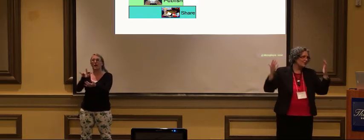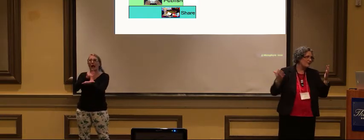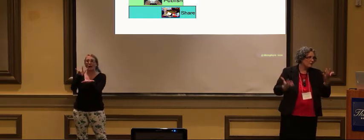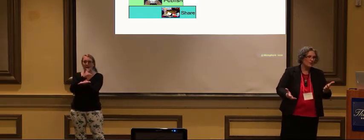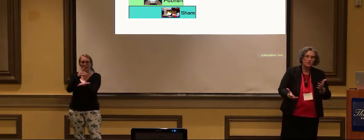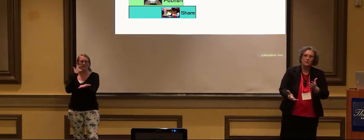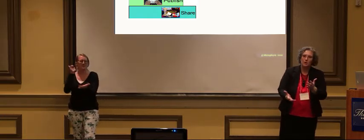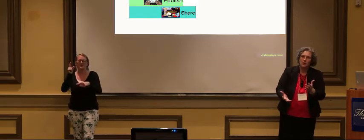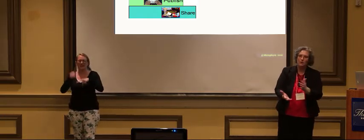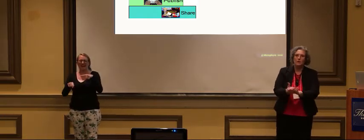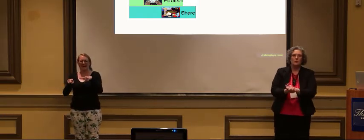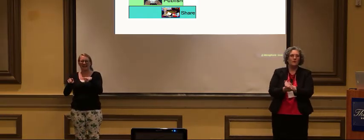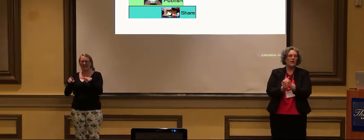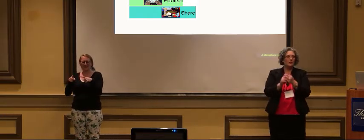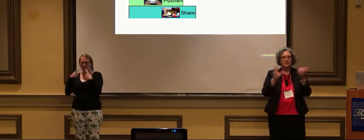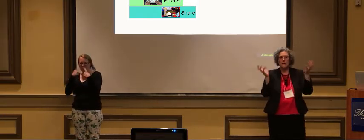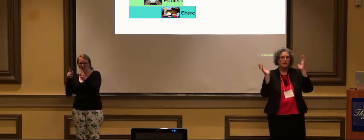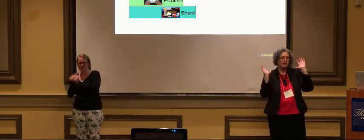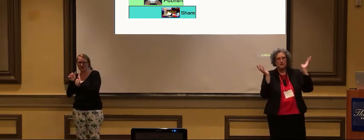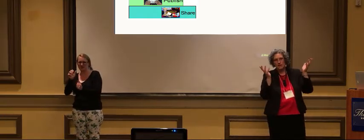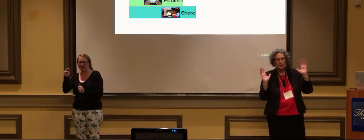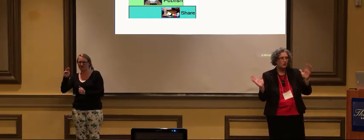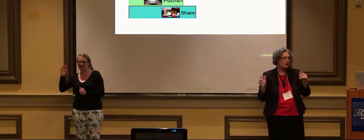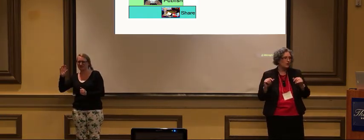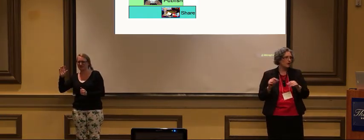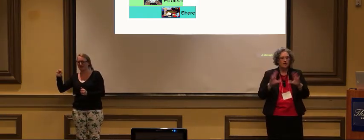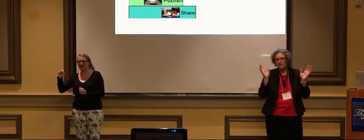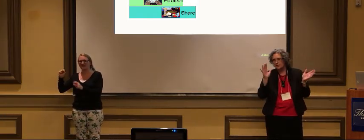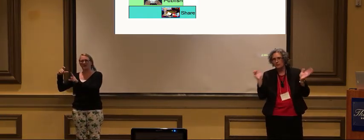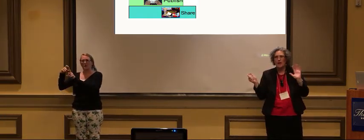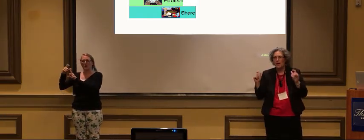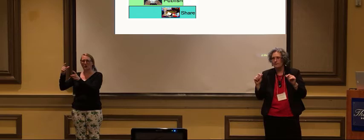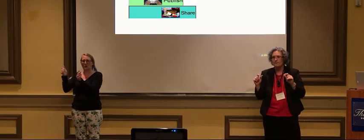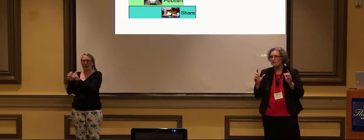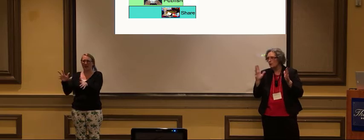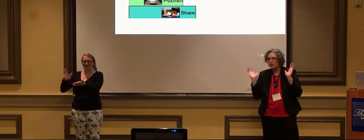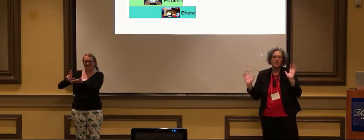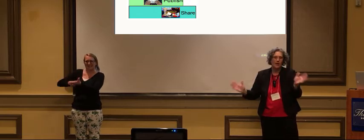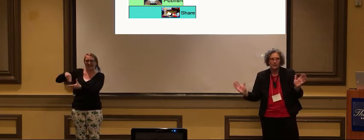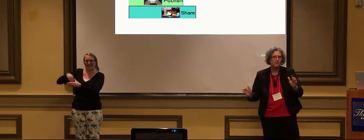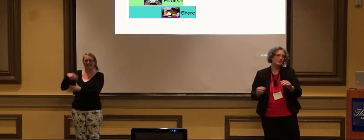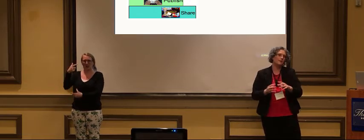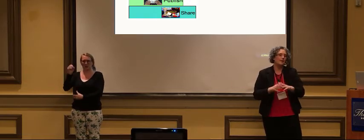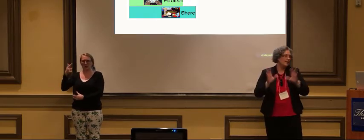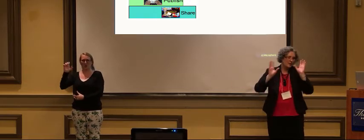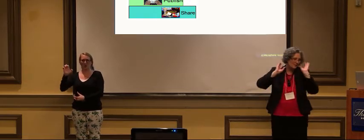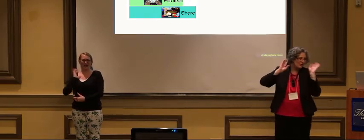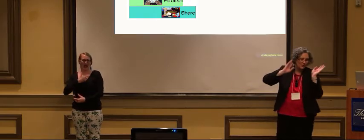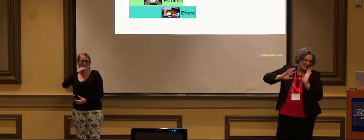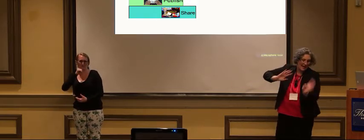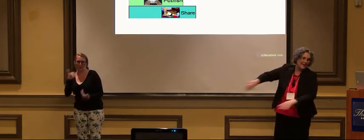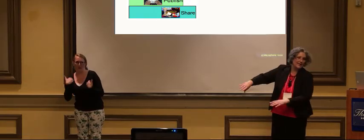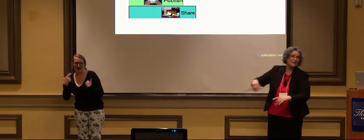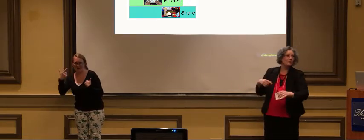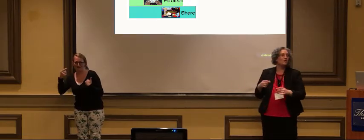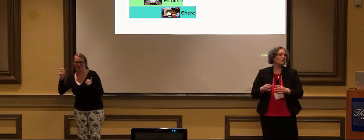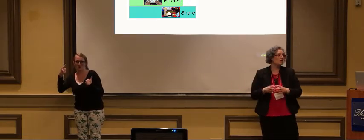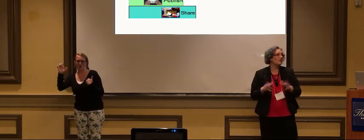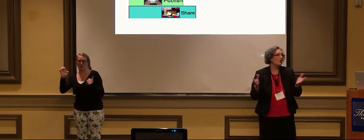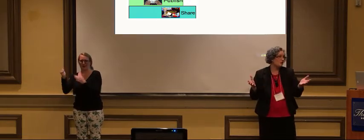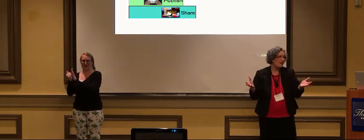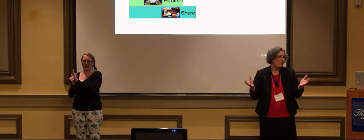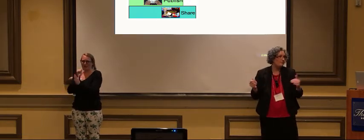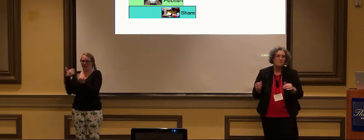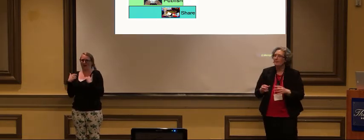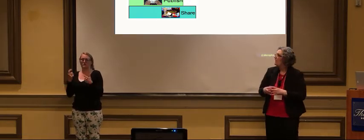couldn't get Microsoft Word to work without signing into Google, and our kids don't have Google accounts, and it was just a headache, so we just